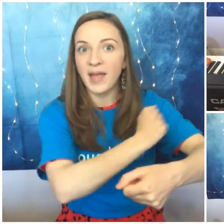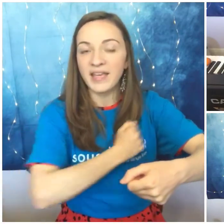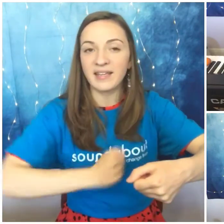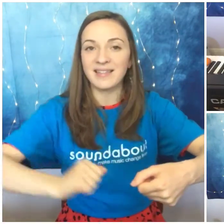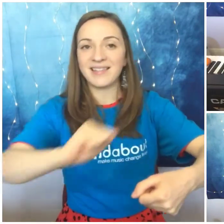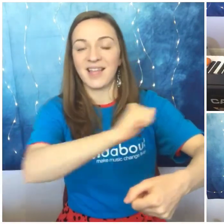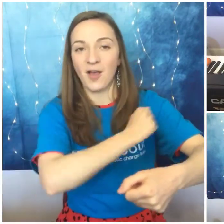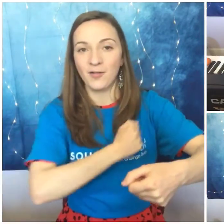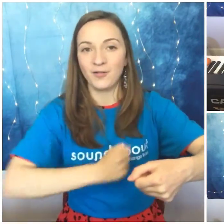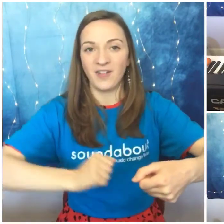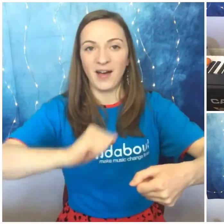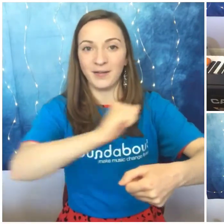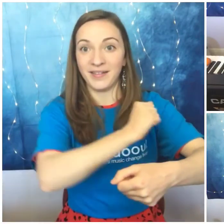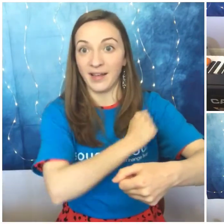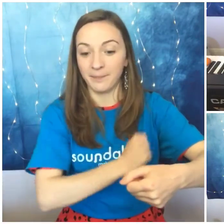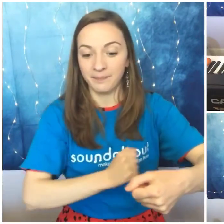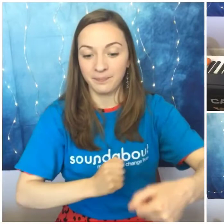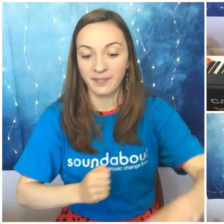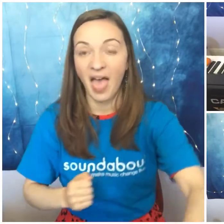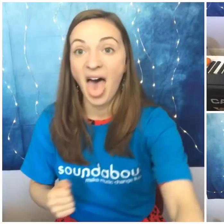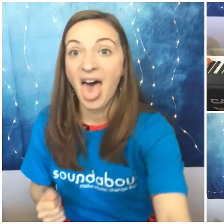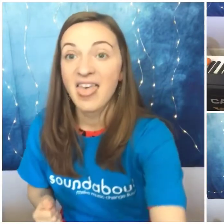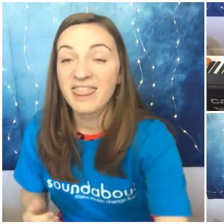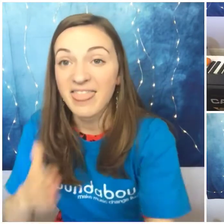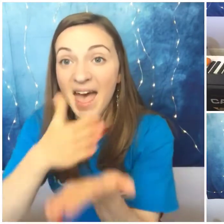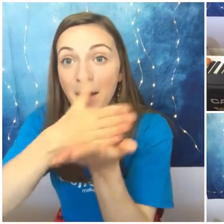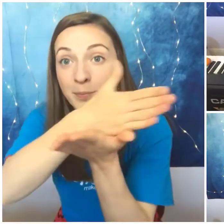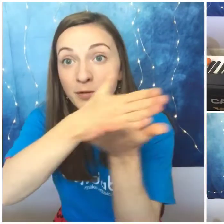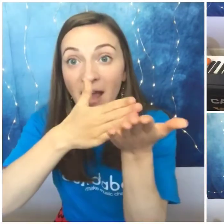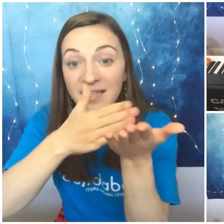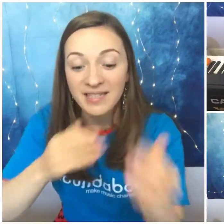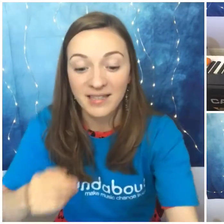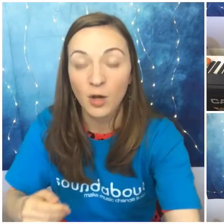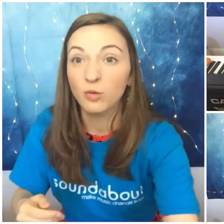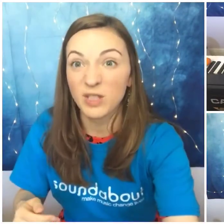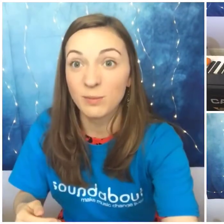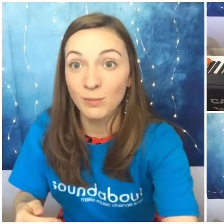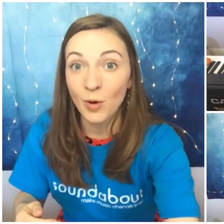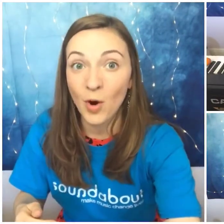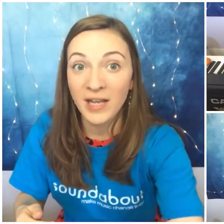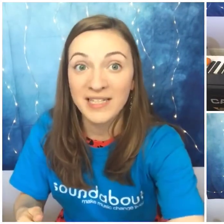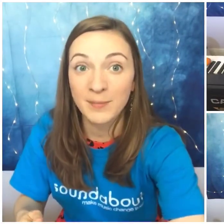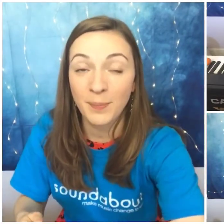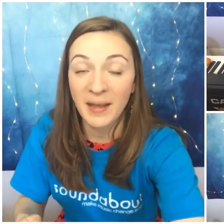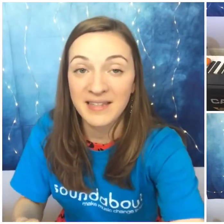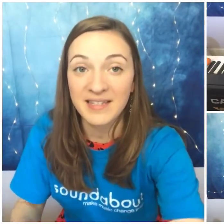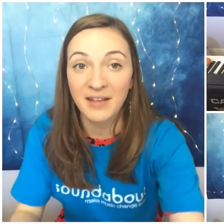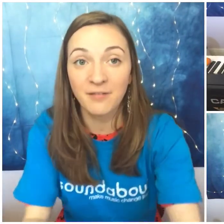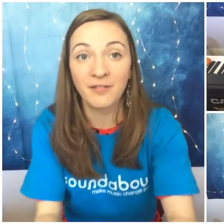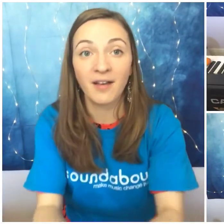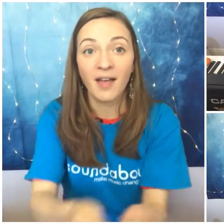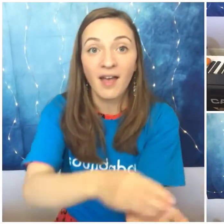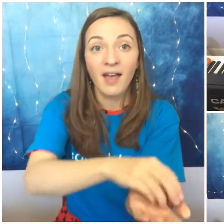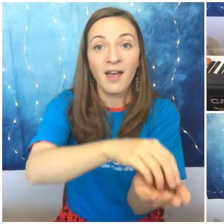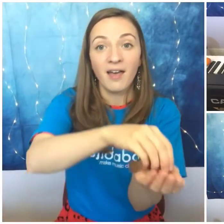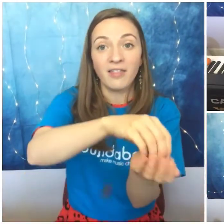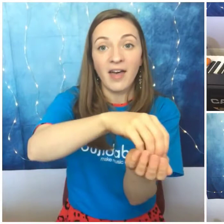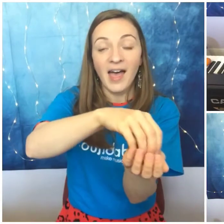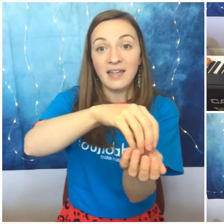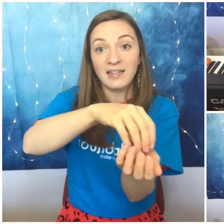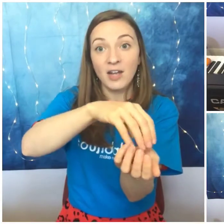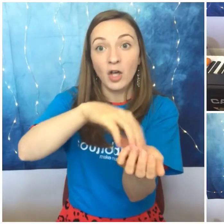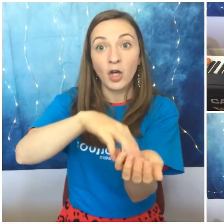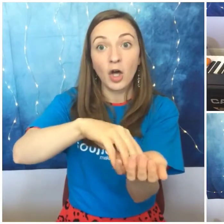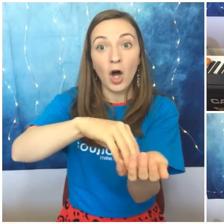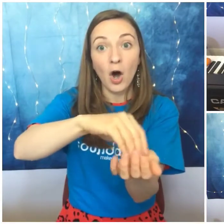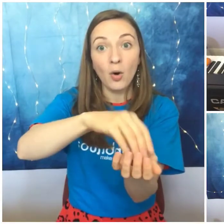the bakers found some, their bread was more expensive